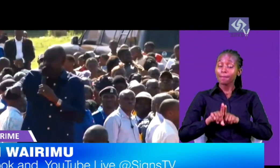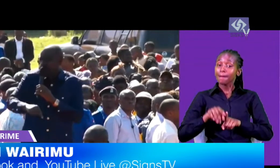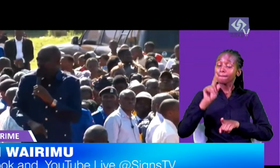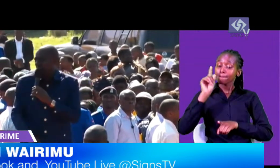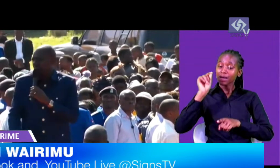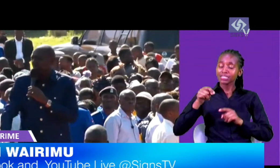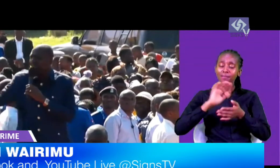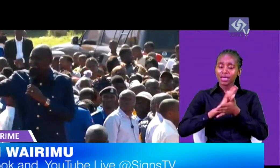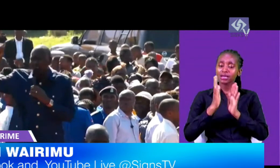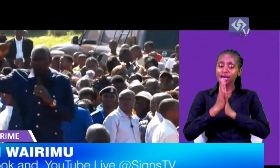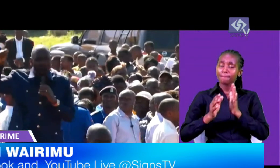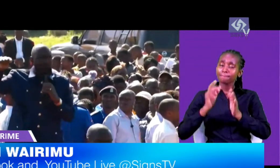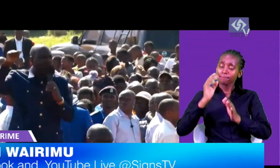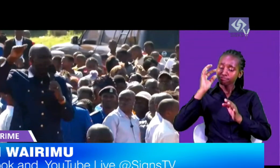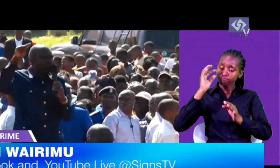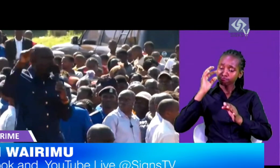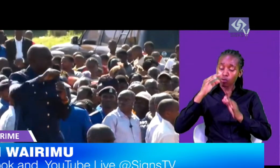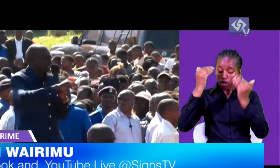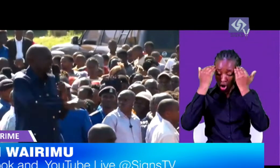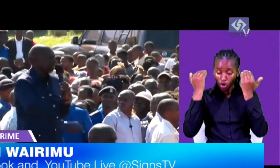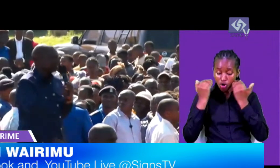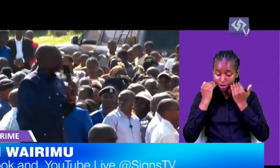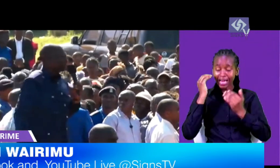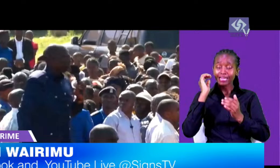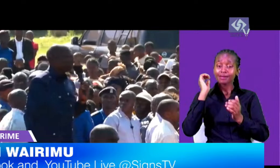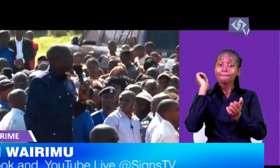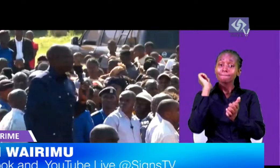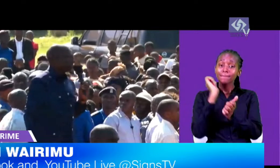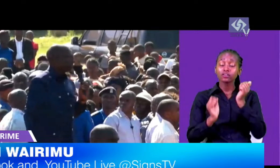prosecuted for what the crimes they have committed.